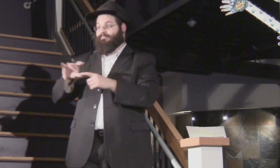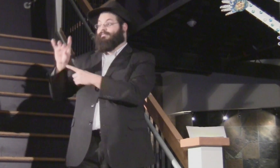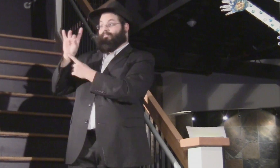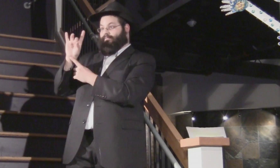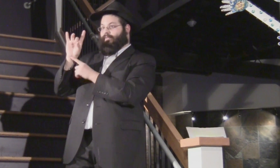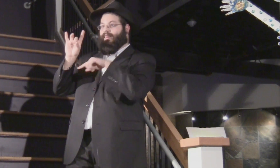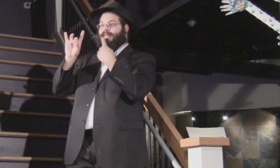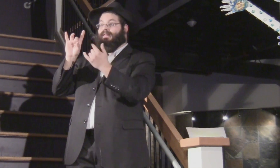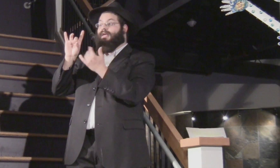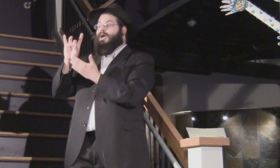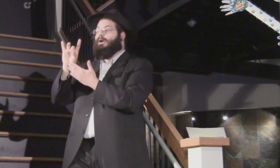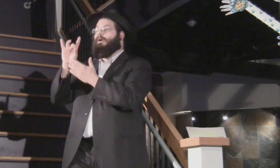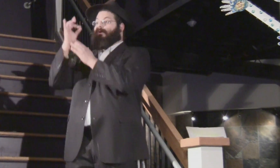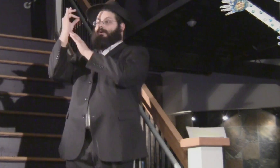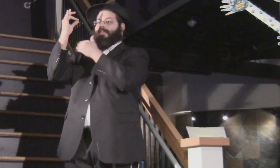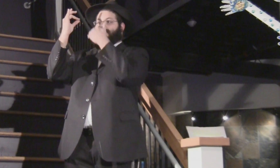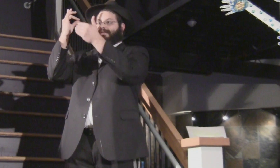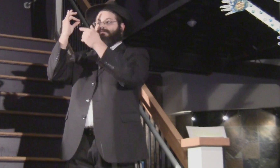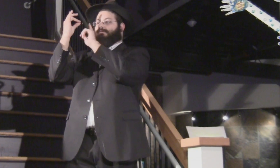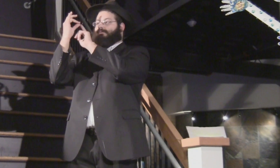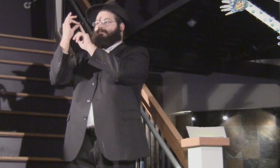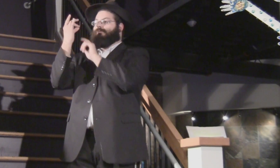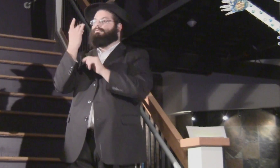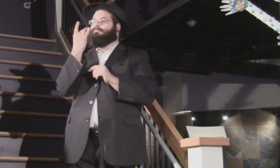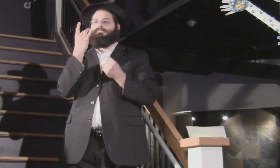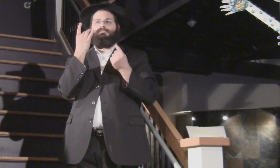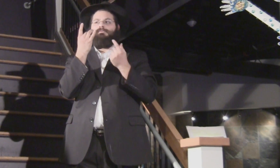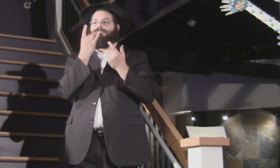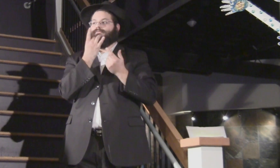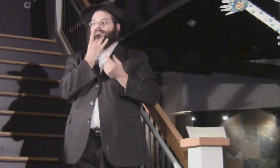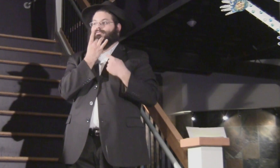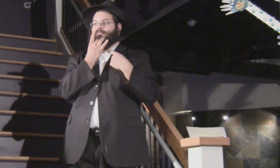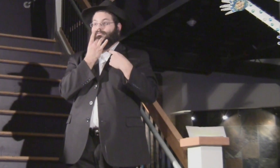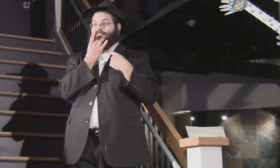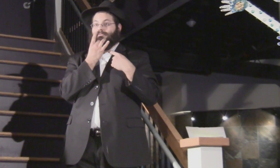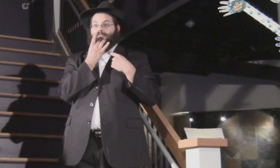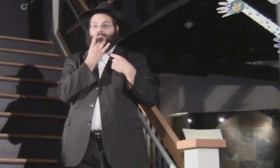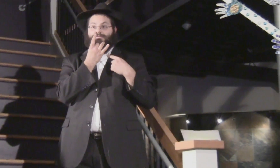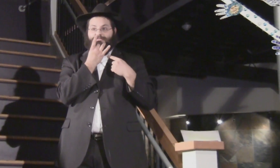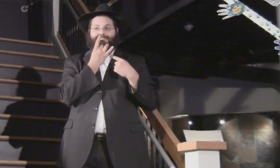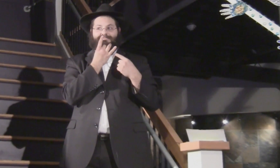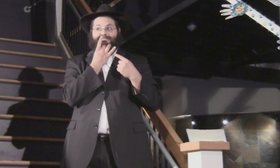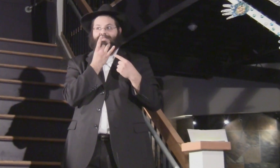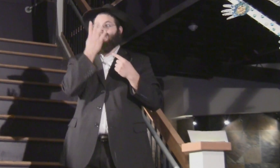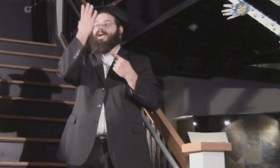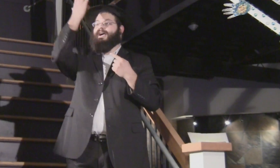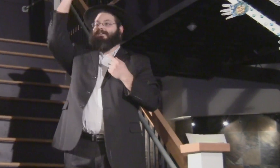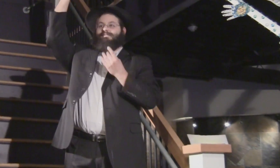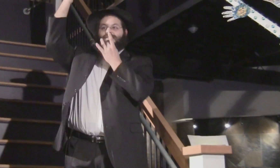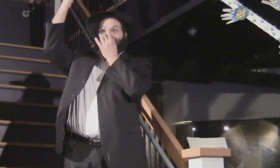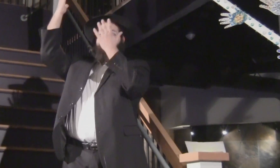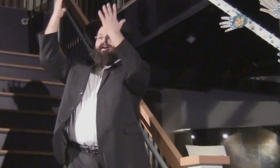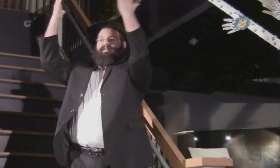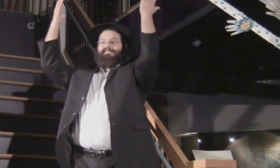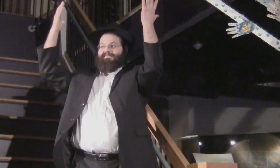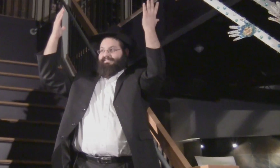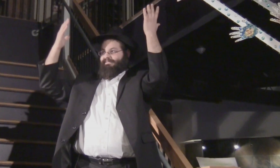the Hanukkah story itself. And then 8, if you turn your hand, it becomes what?